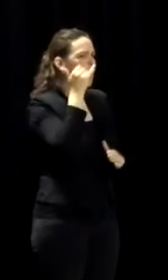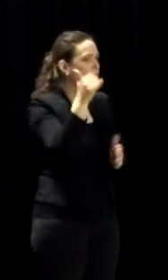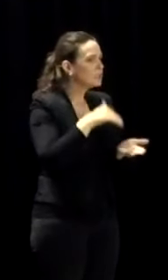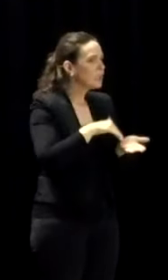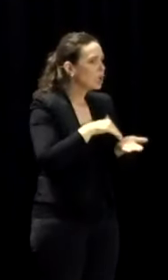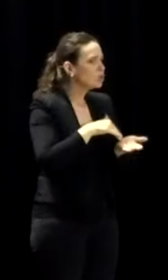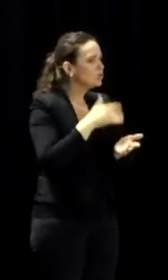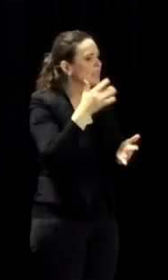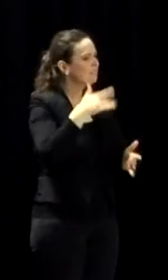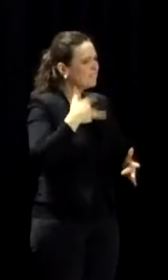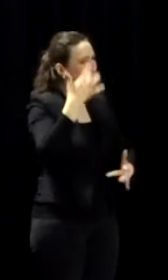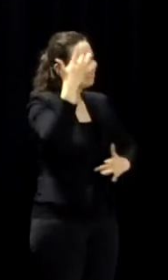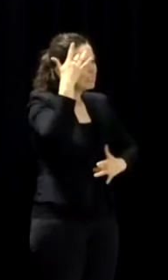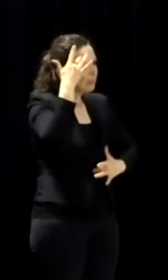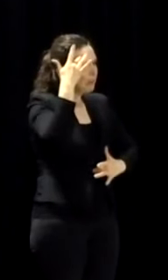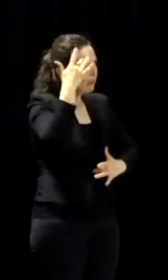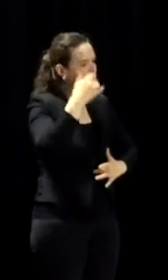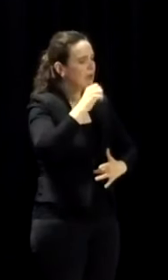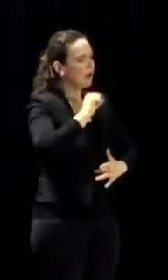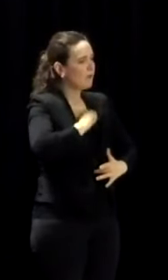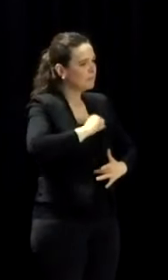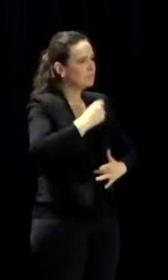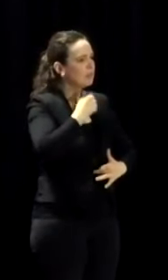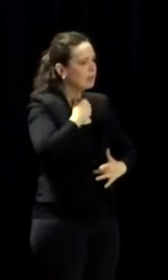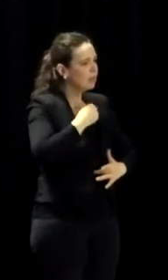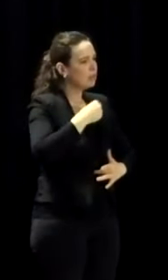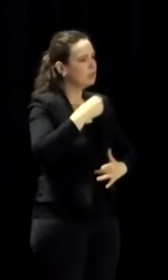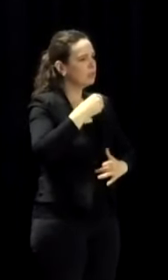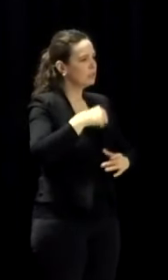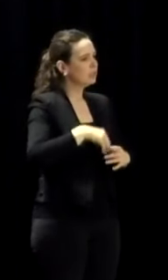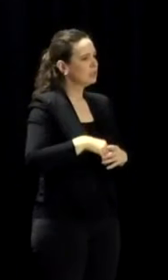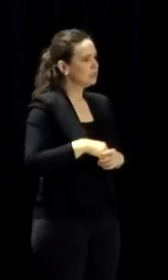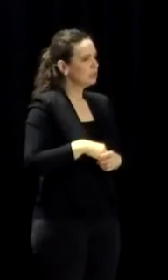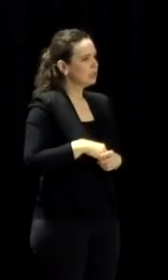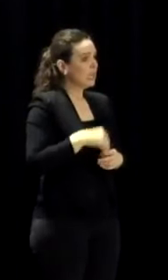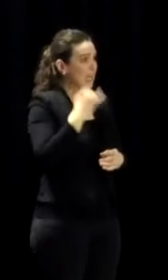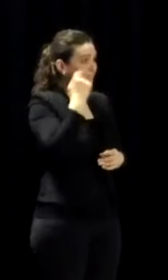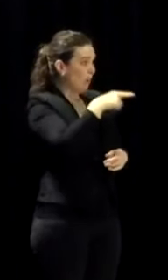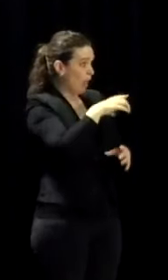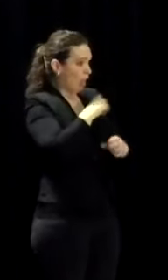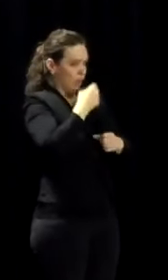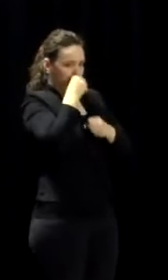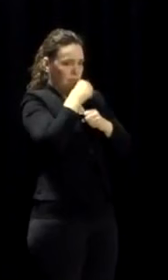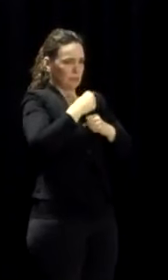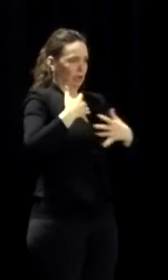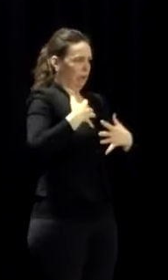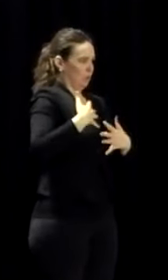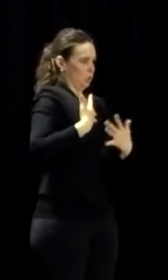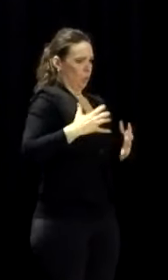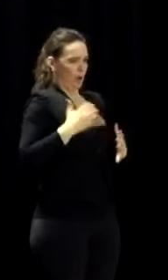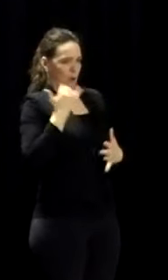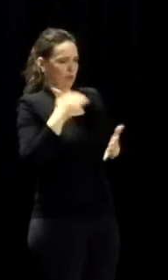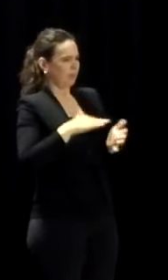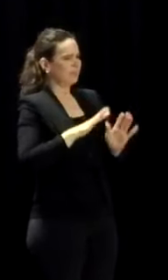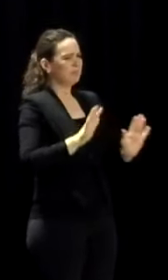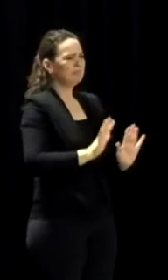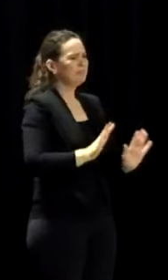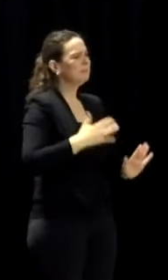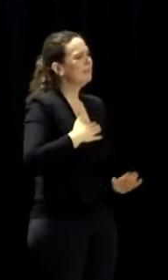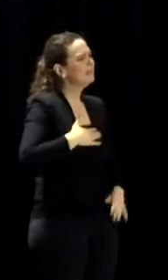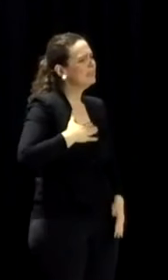to make your situation aware, and let your doctor know what those symptoms may be. So there's